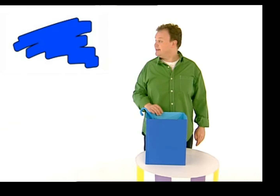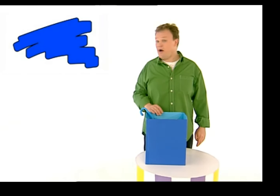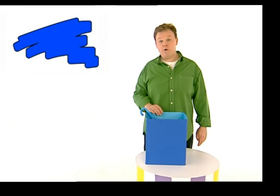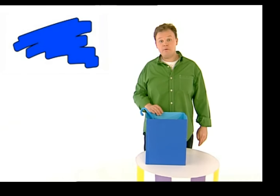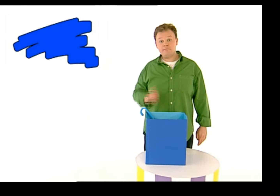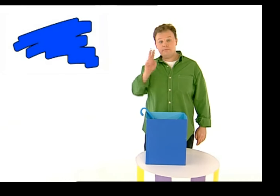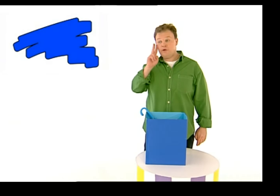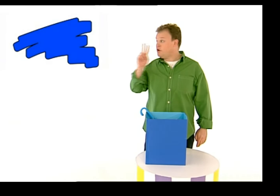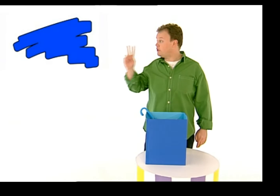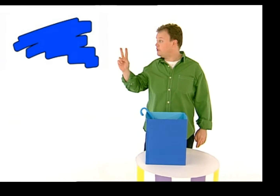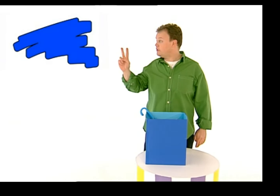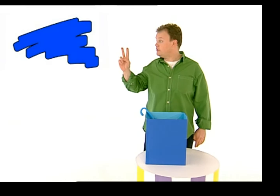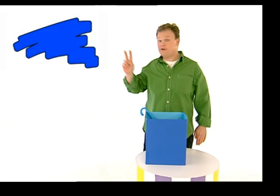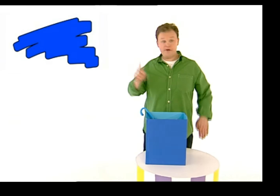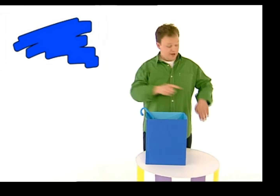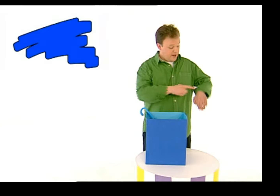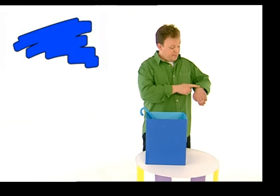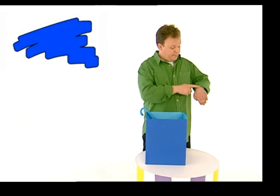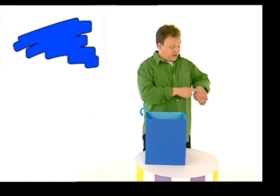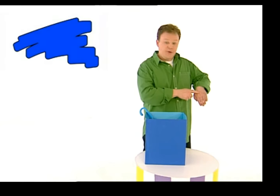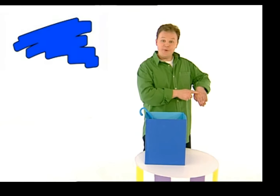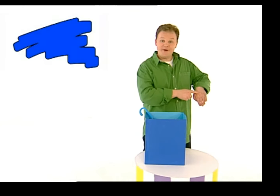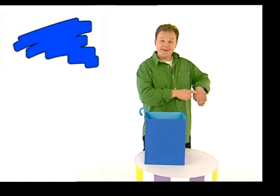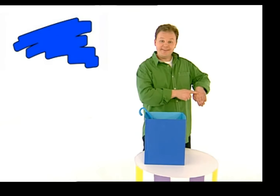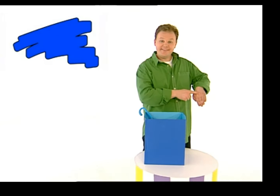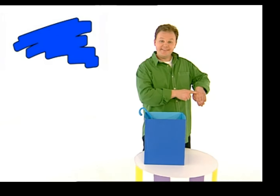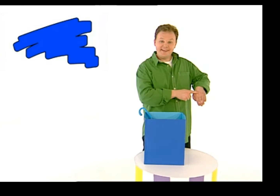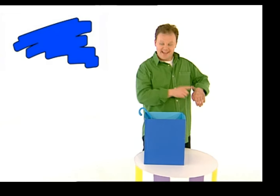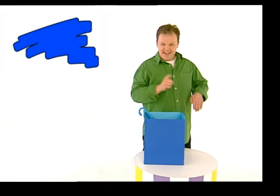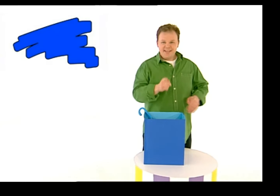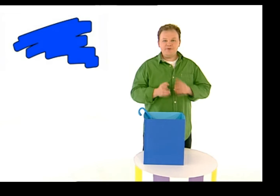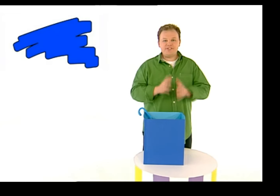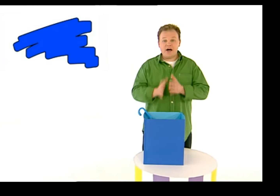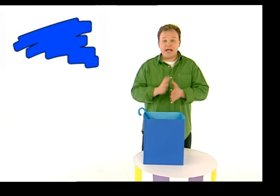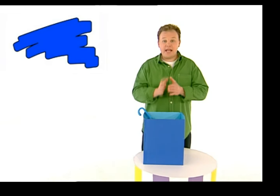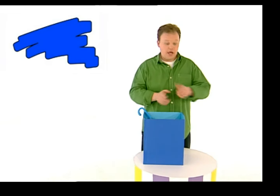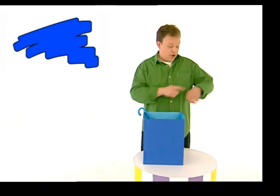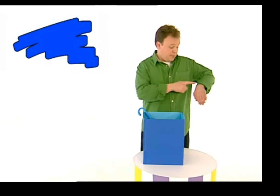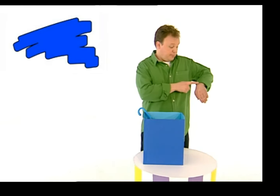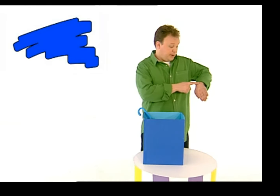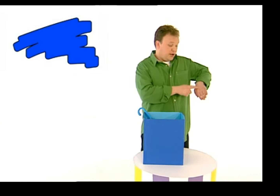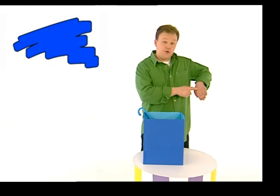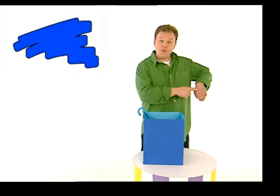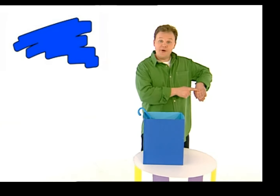Oh, look. Blue. You sign blue.